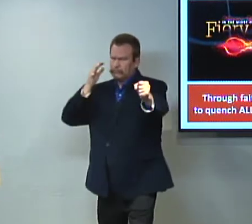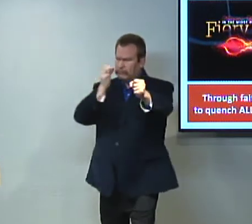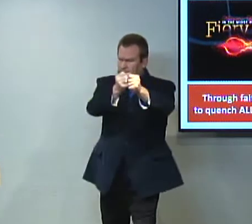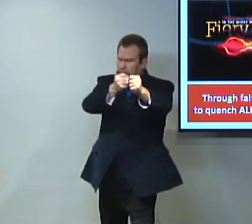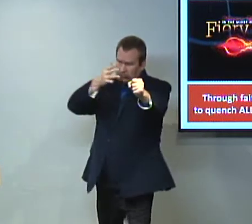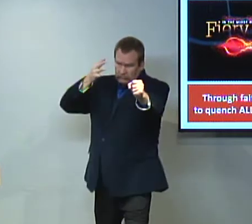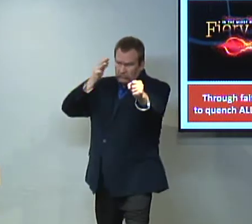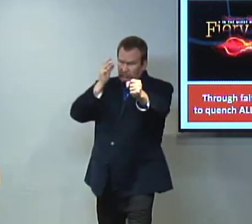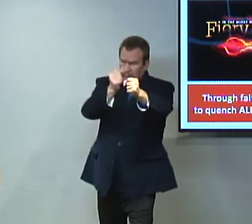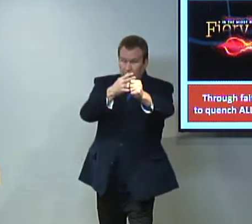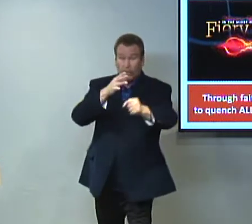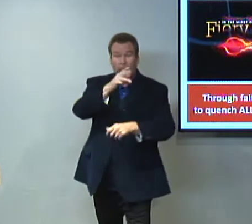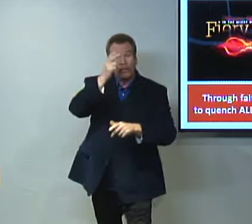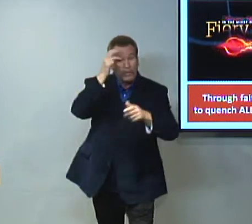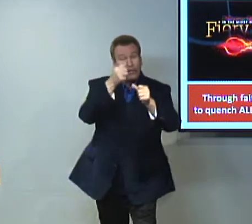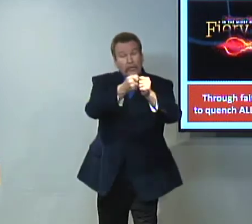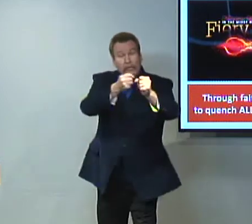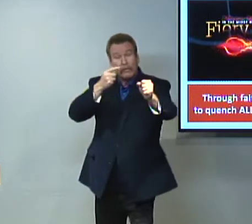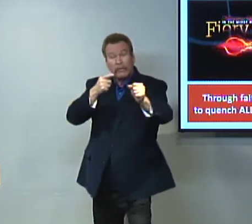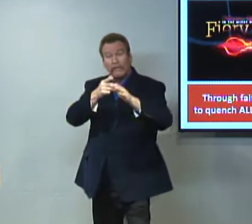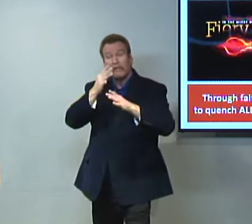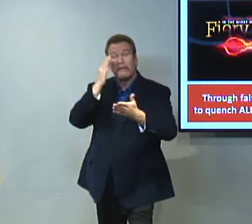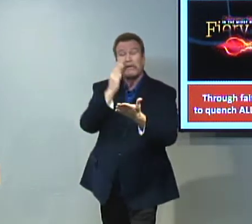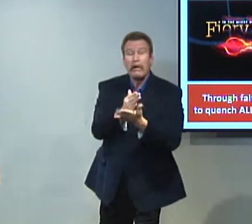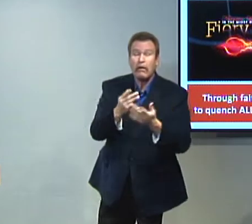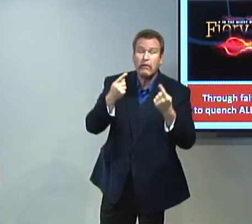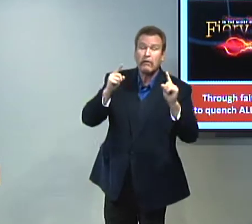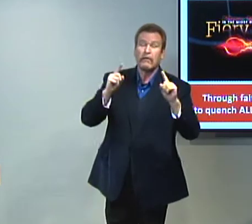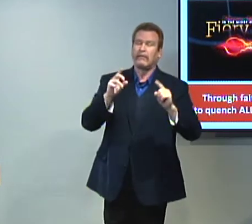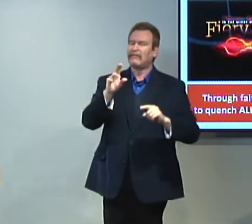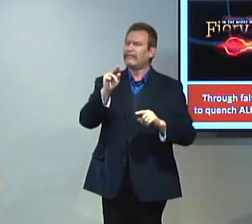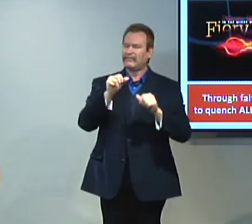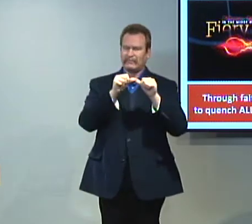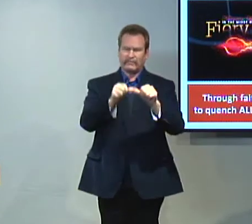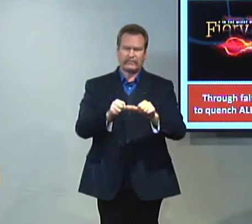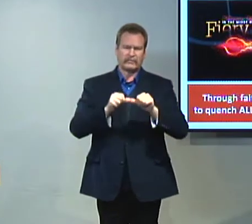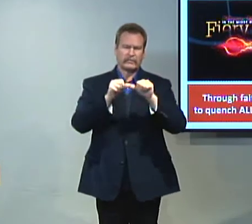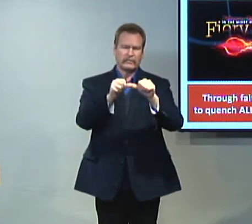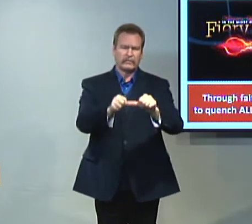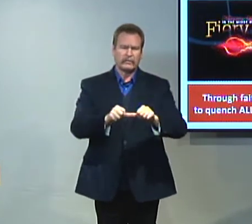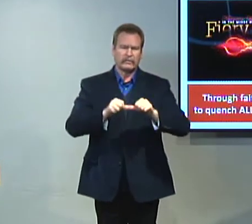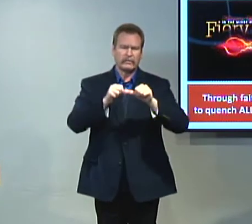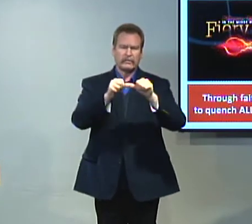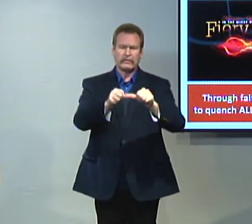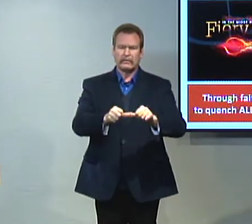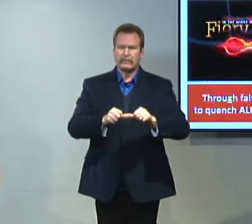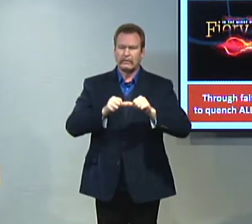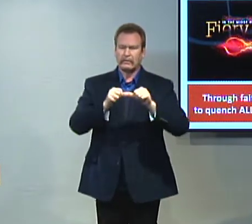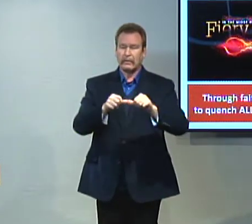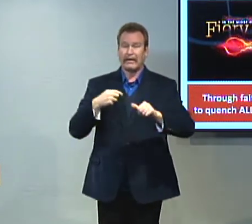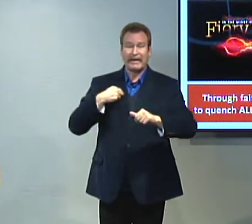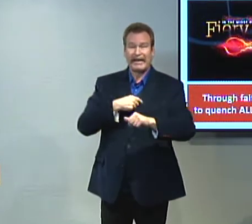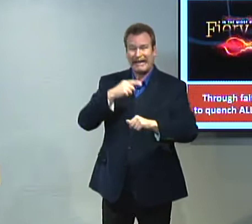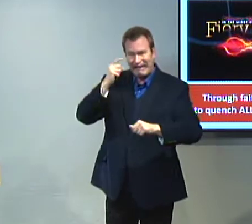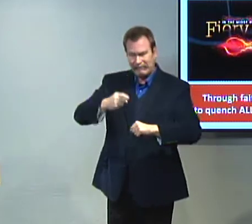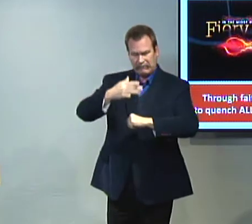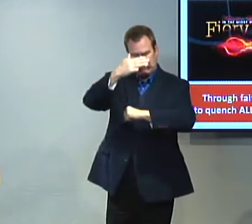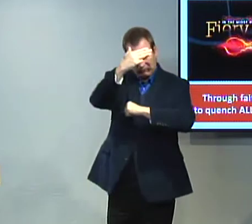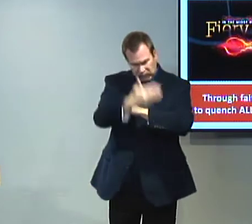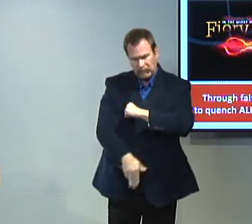that is what the devil is skilled at, and he will constantly throw these darts at us, these arrows at us. And he continues to do it.